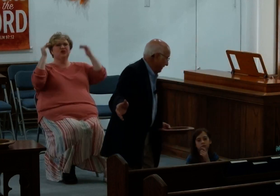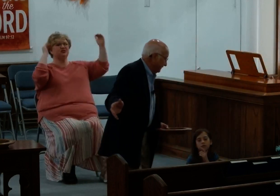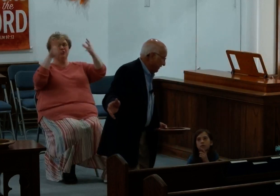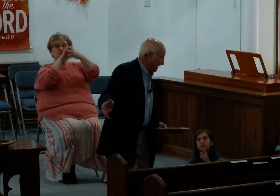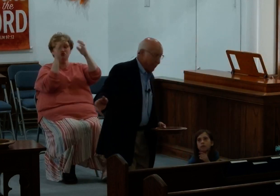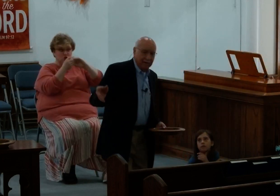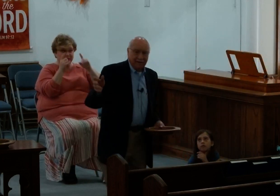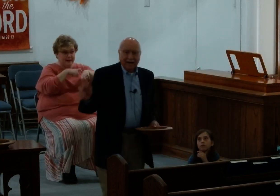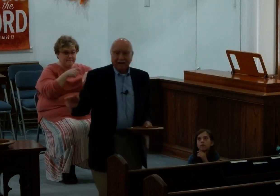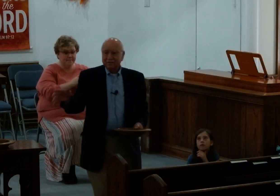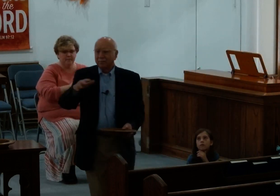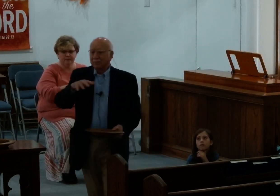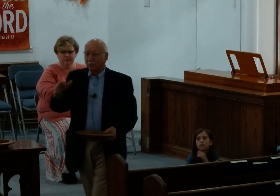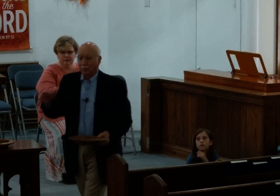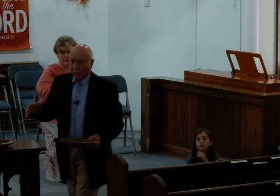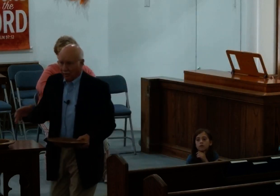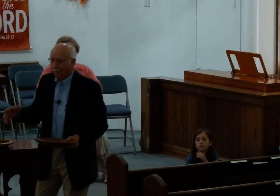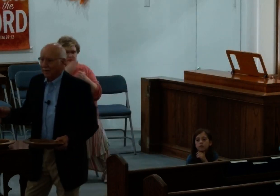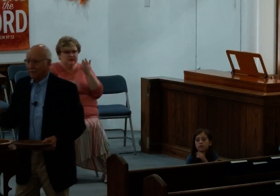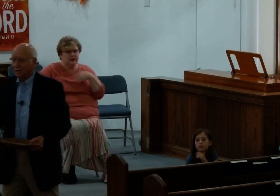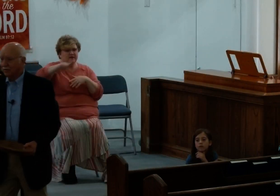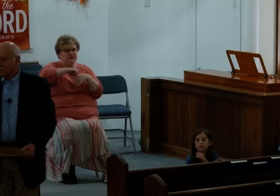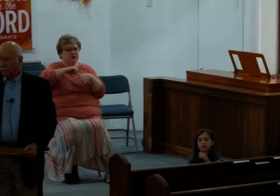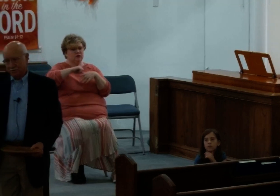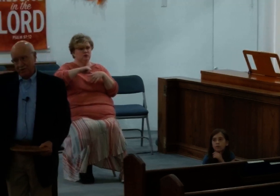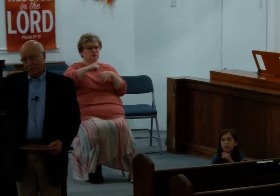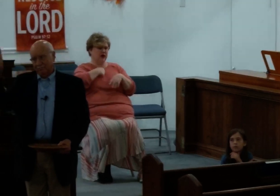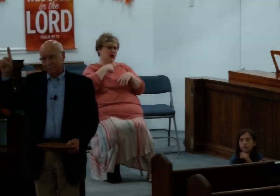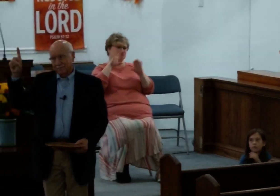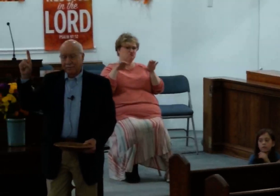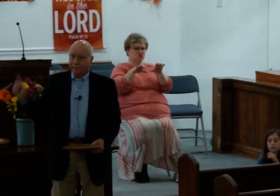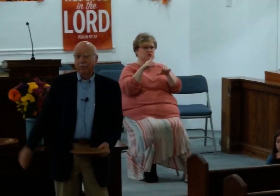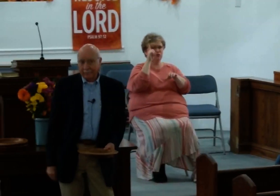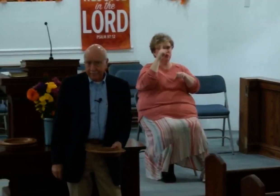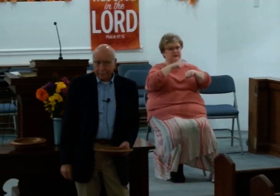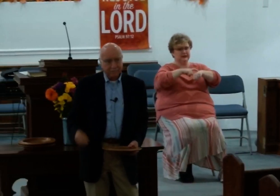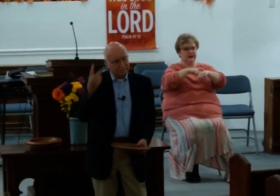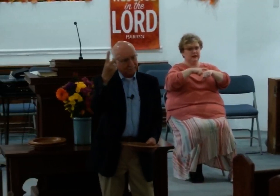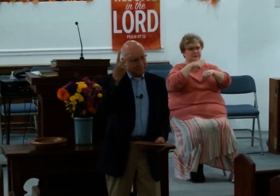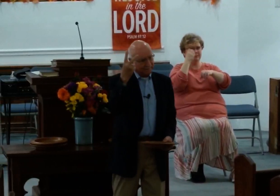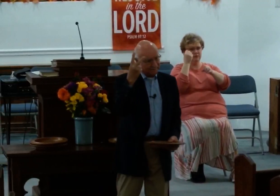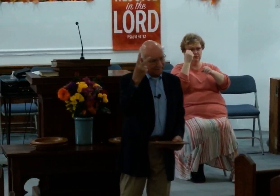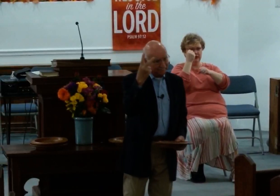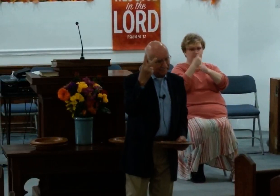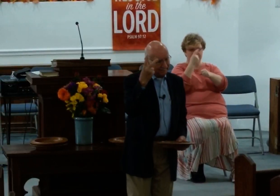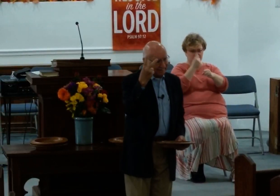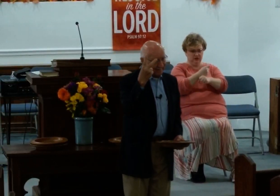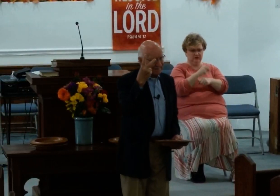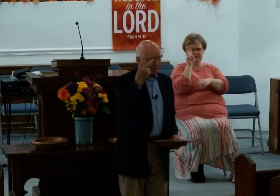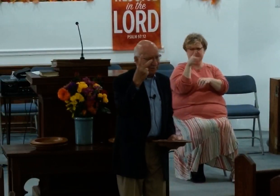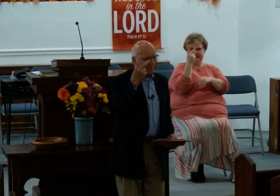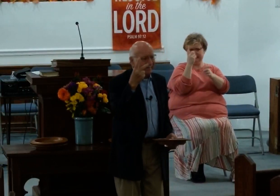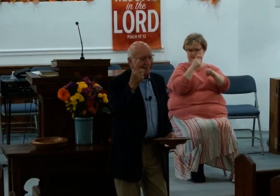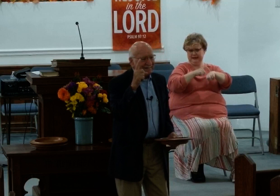listen up, okay? Some of you were here when I did it. I do this once a year. I've been here over a year, so this is my second time.